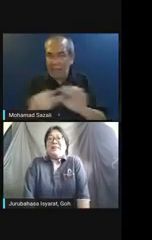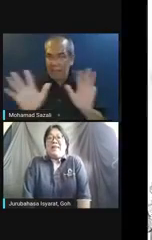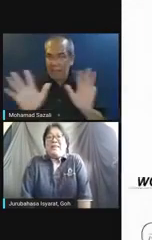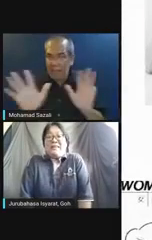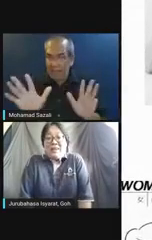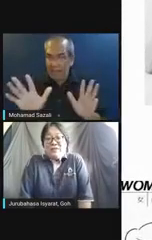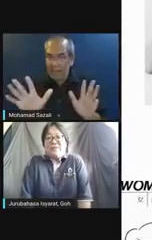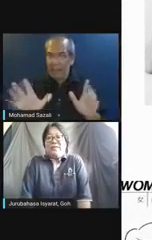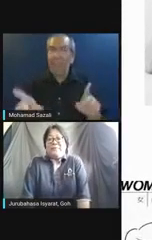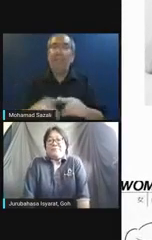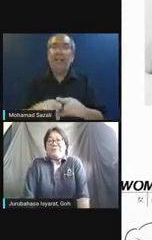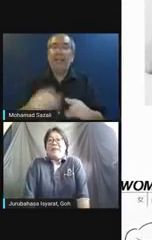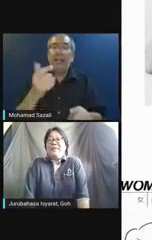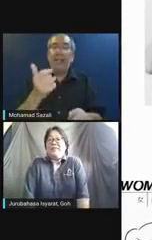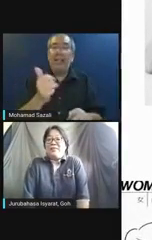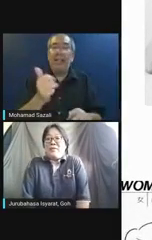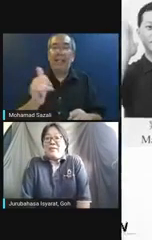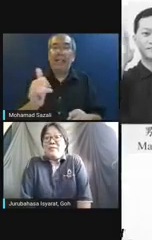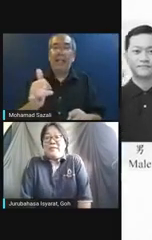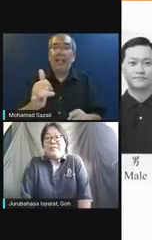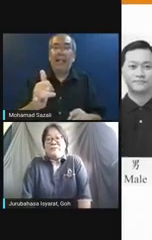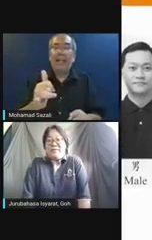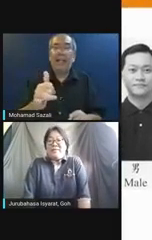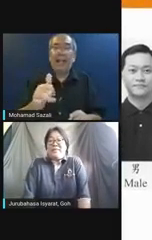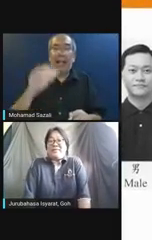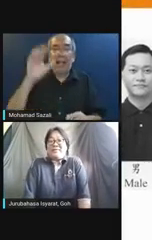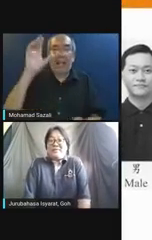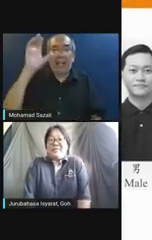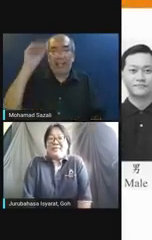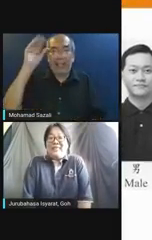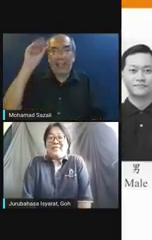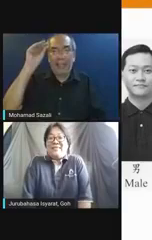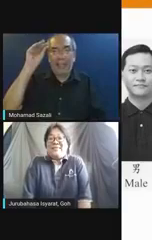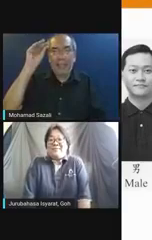This is their Indian culture, and it is very, very different.